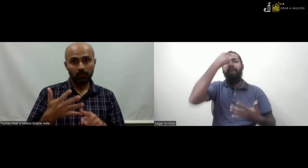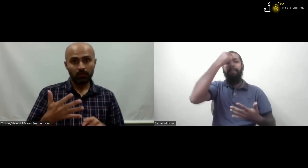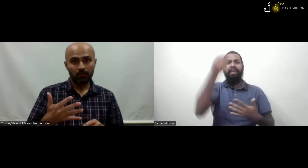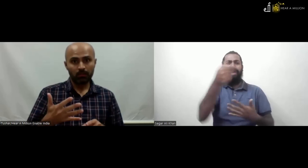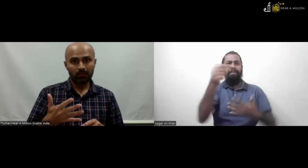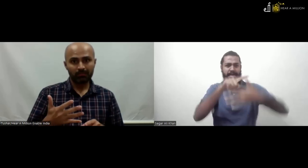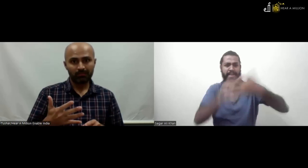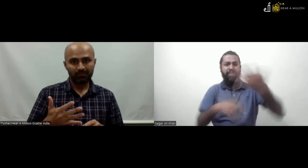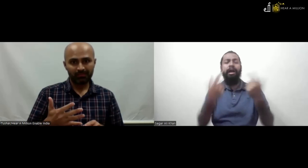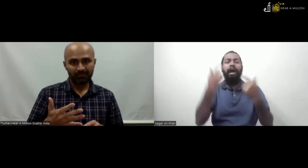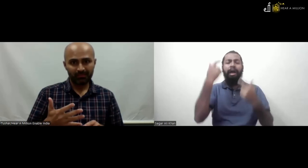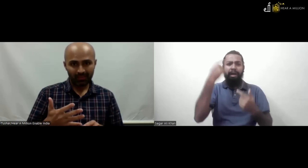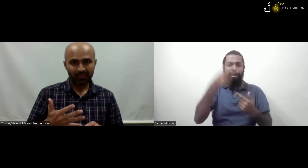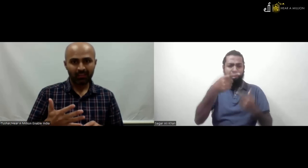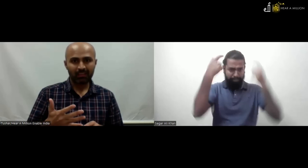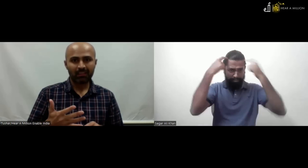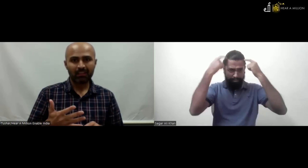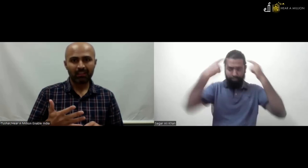questions actually.